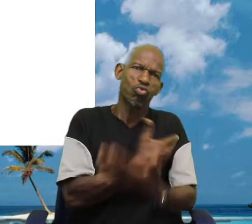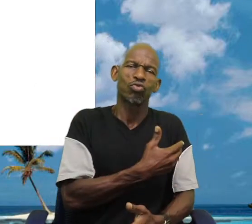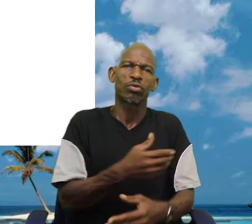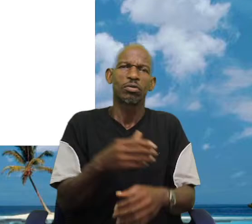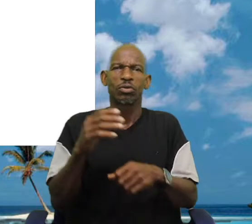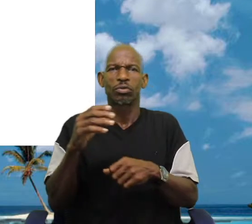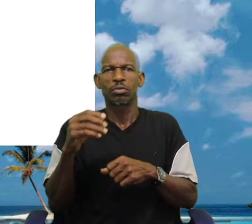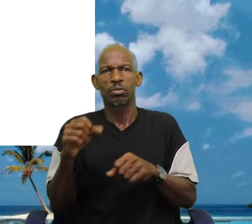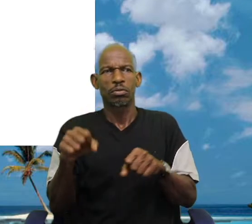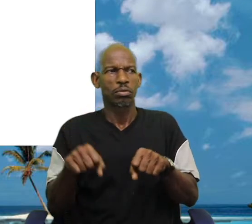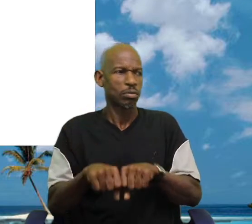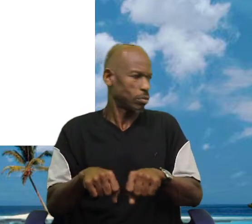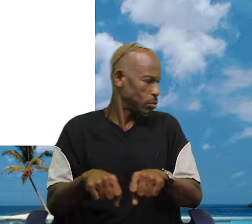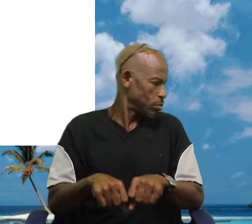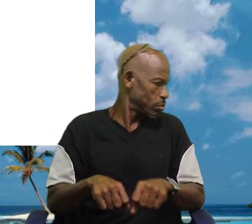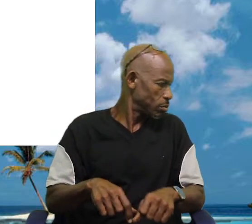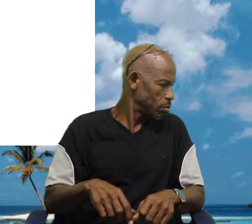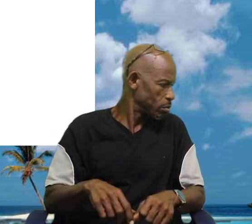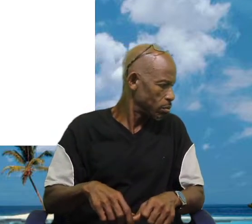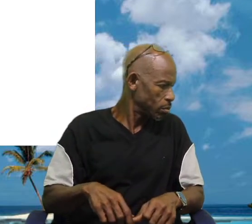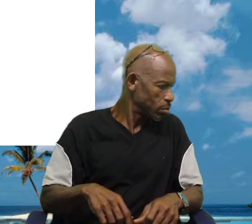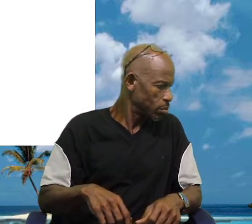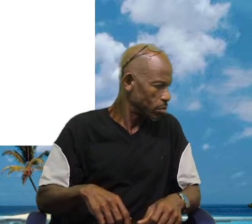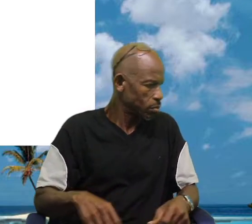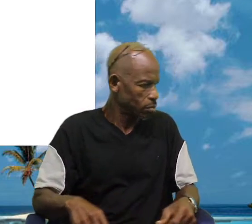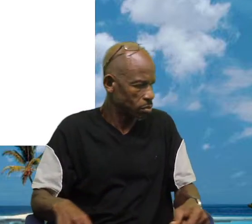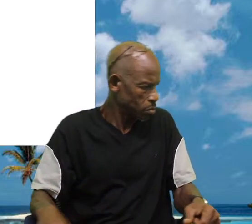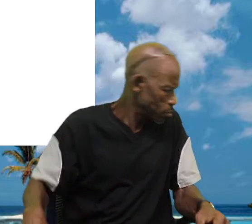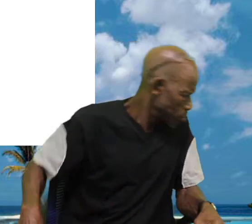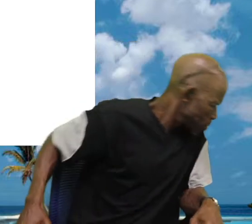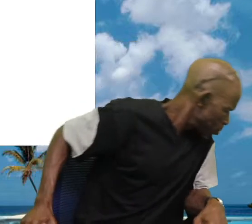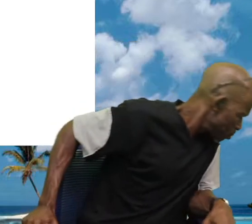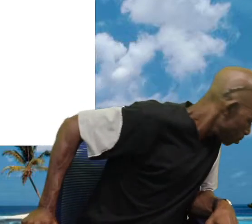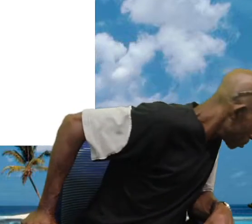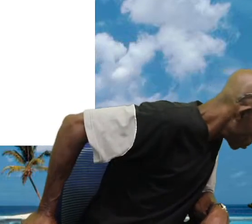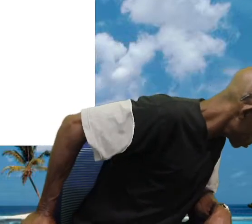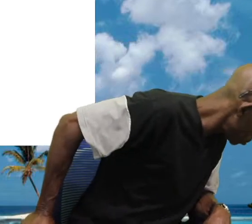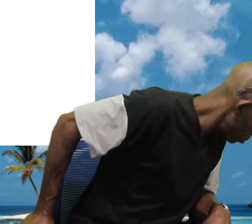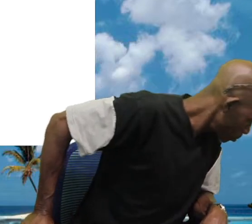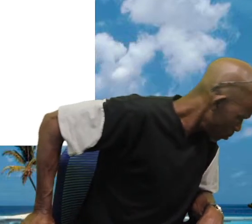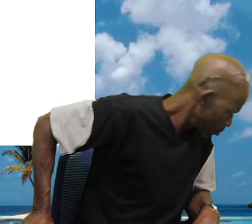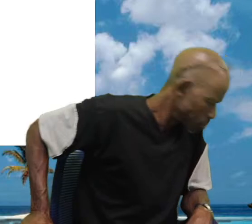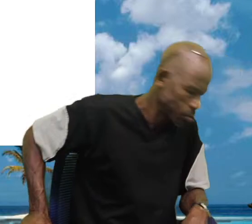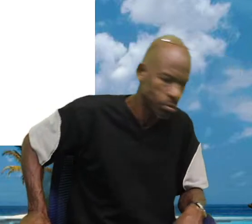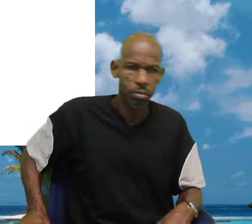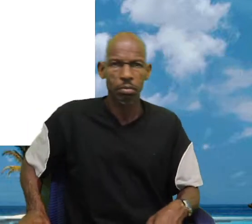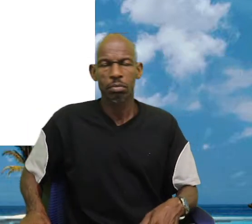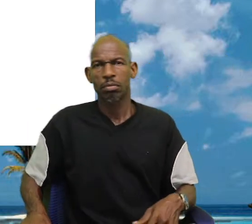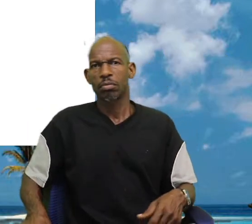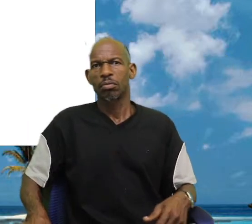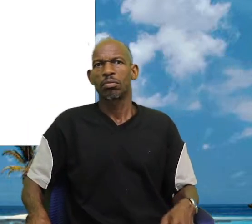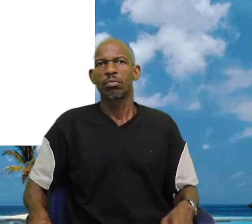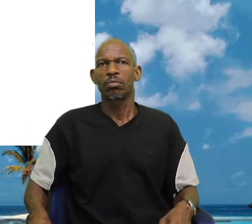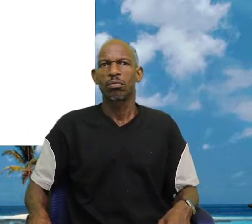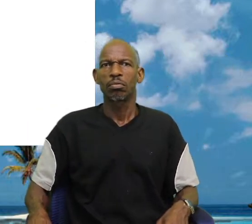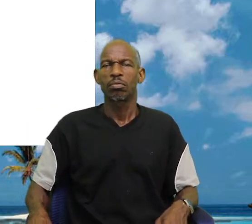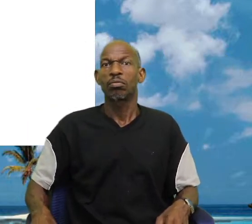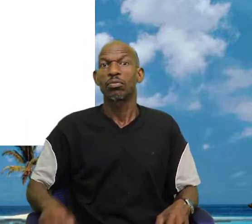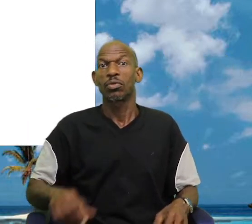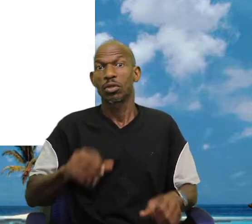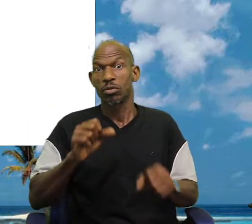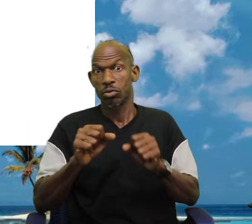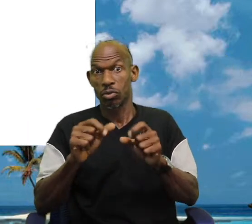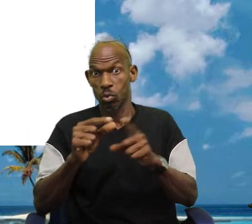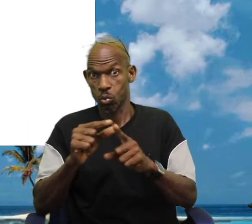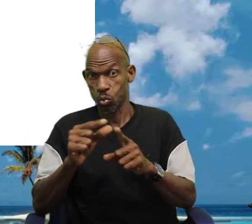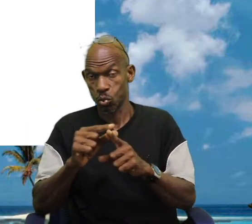Church is, so if you say that you're going to church with the shoe, so this word church, I'm just going to say this word